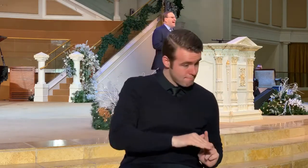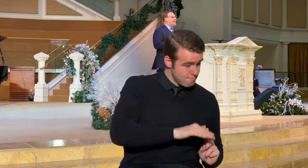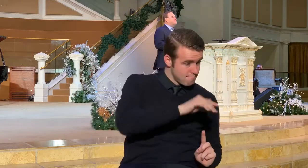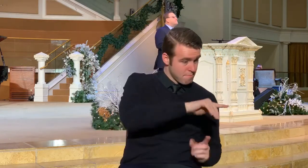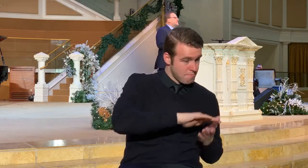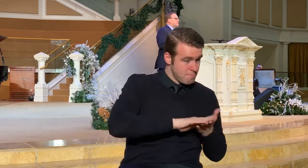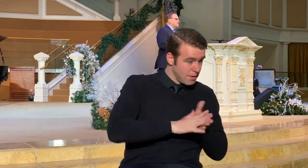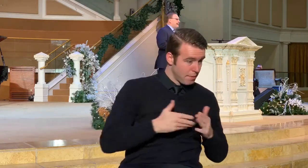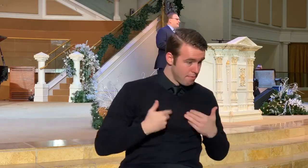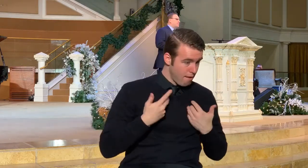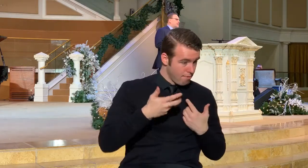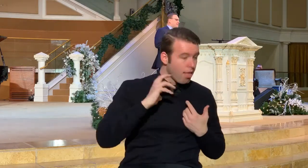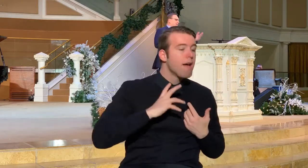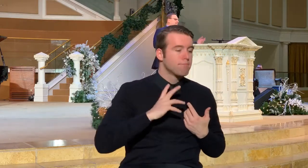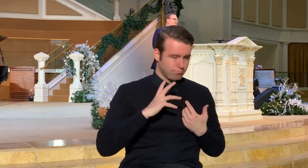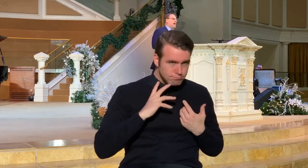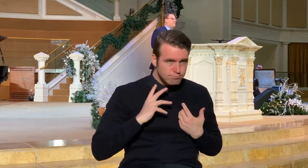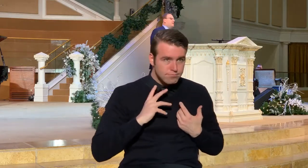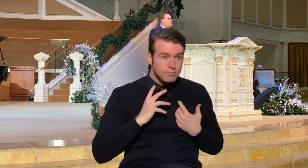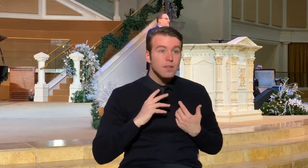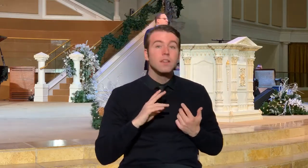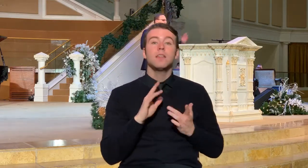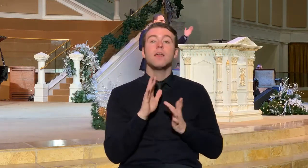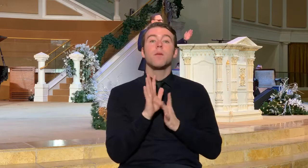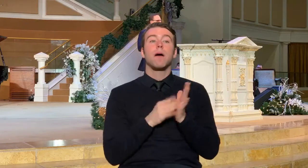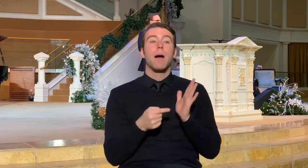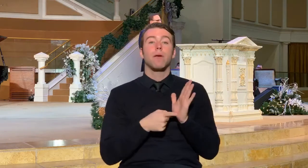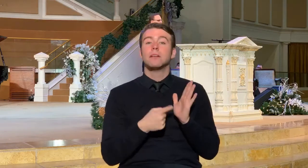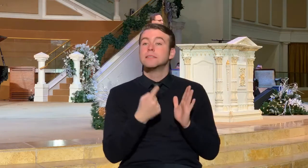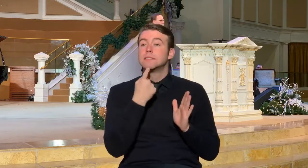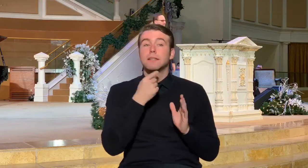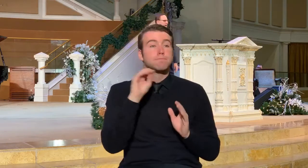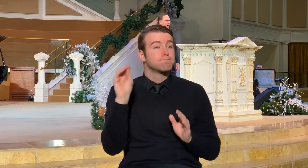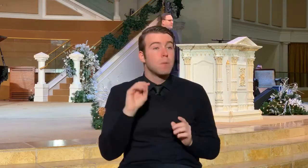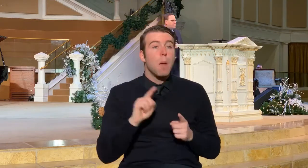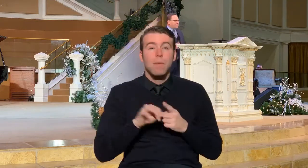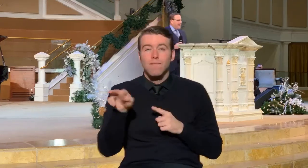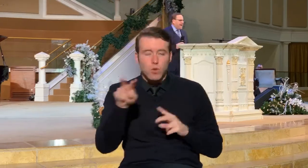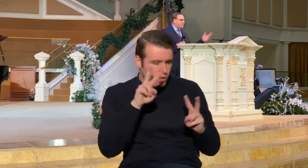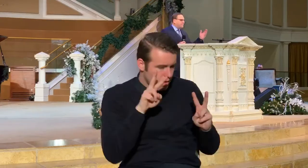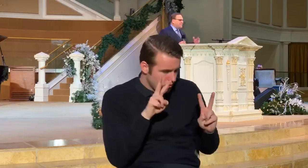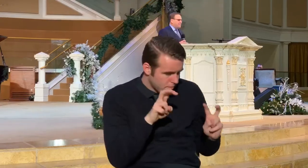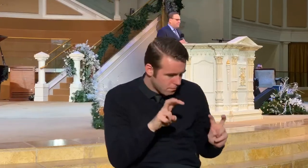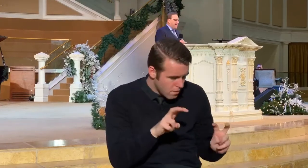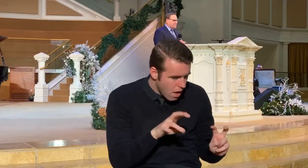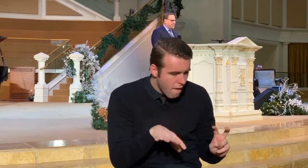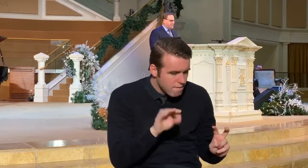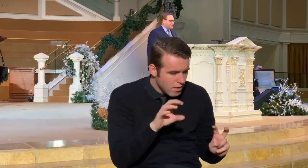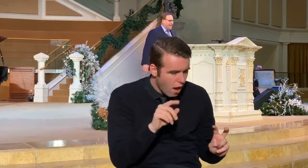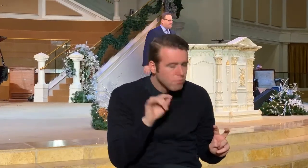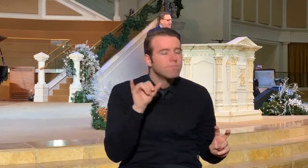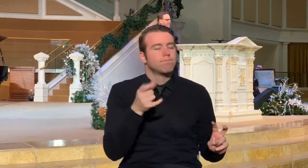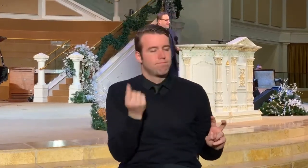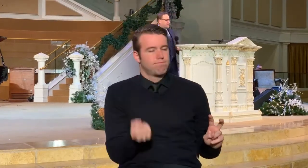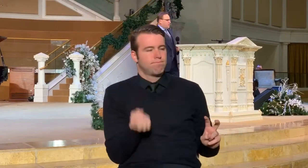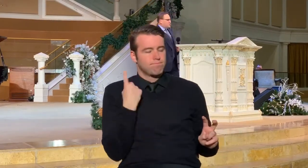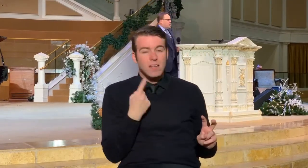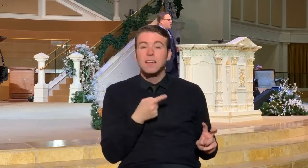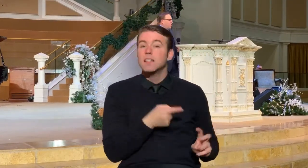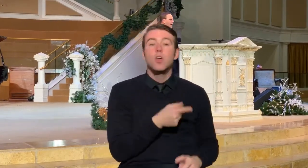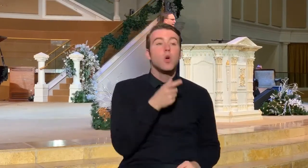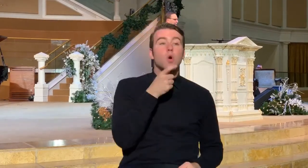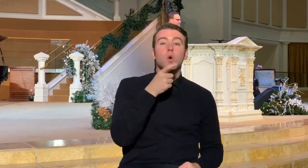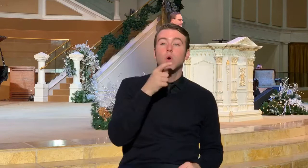young lion. Bible doesn't give it there, but if you rightly divide the word of God, you will find from different passages that this